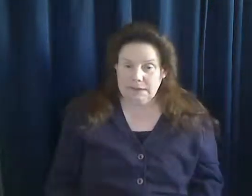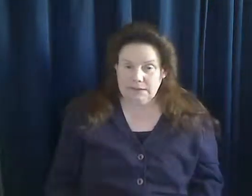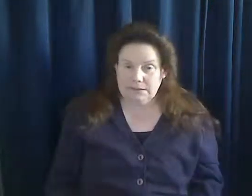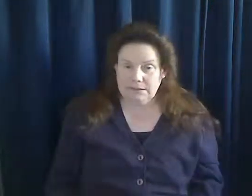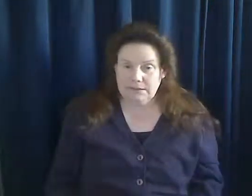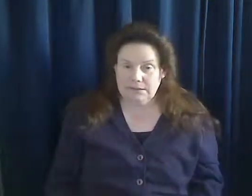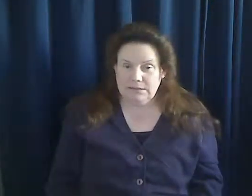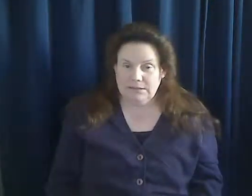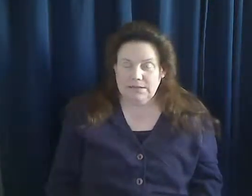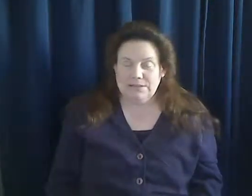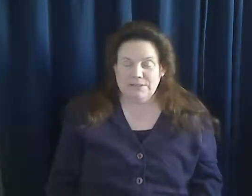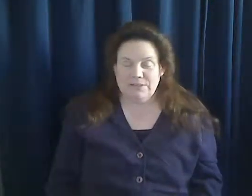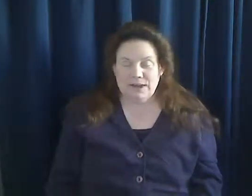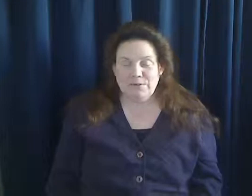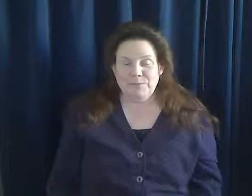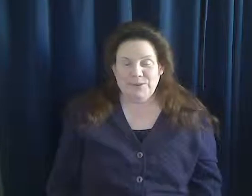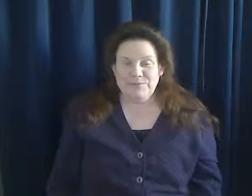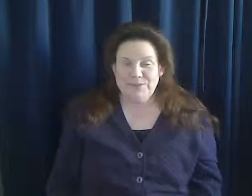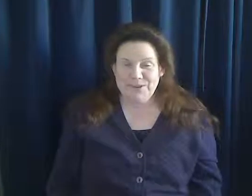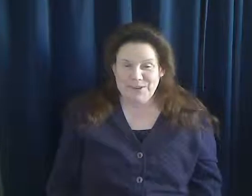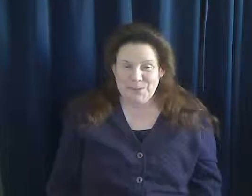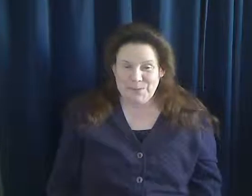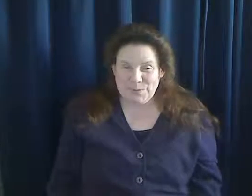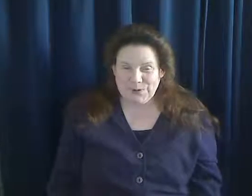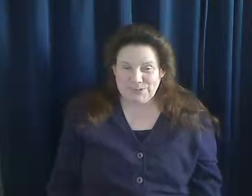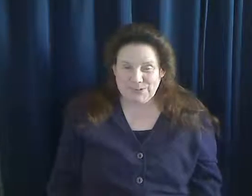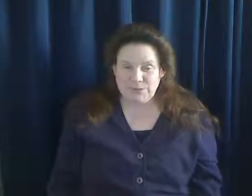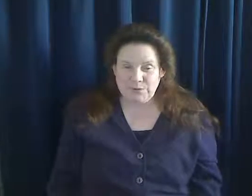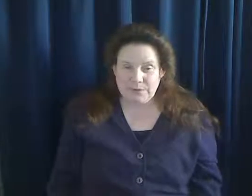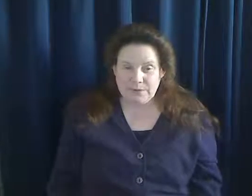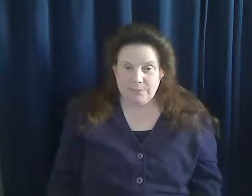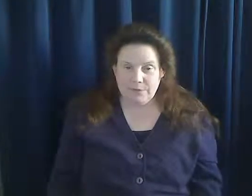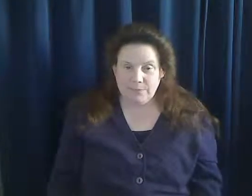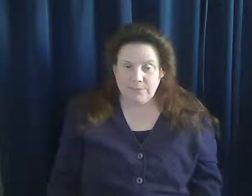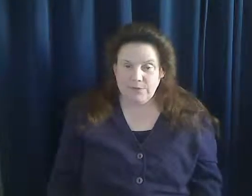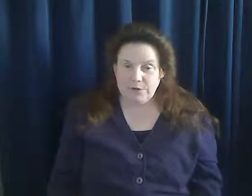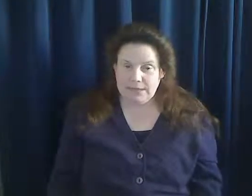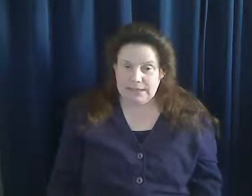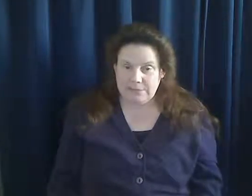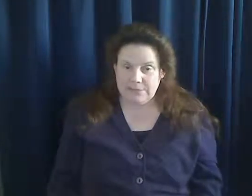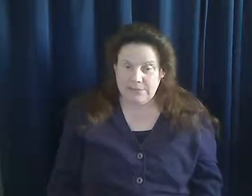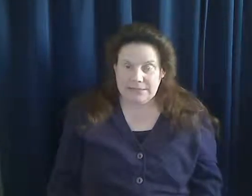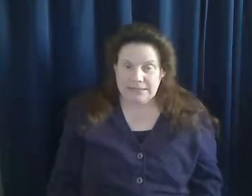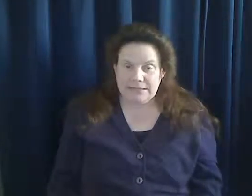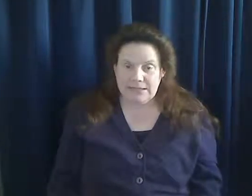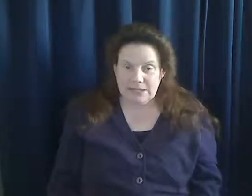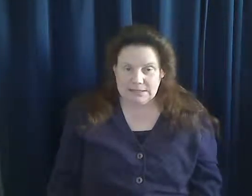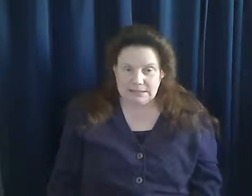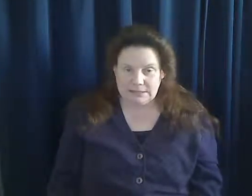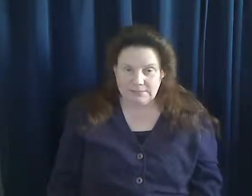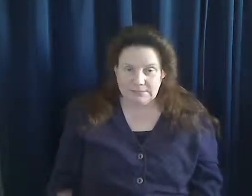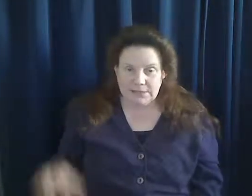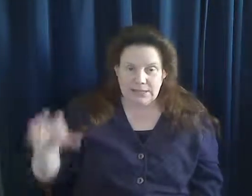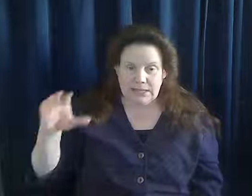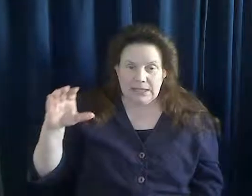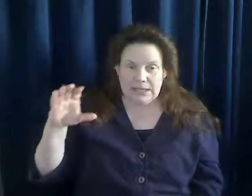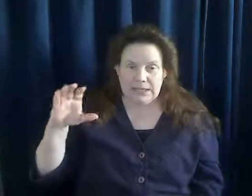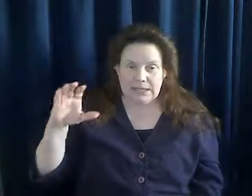male. So that will be very important to remember. For example, the sign cousin, it's